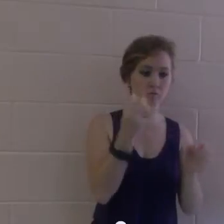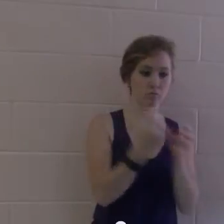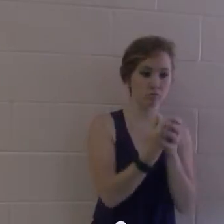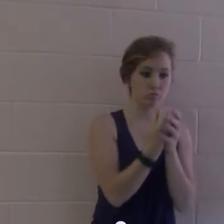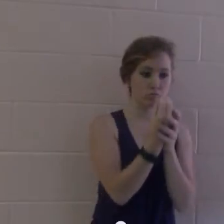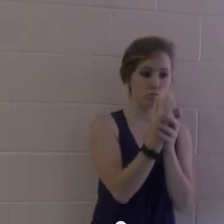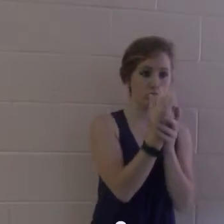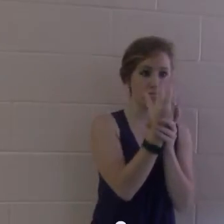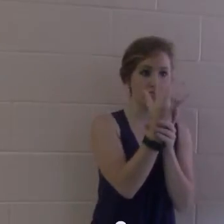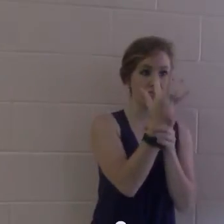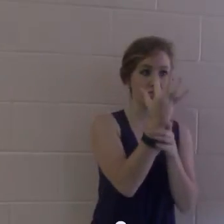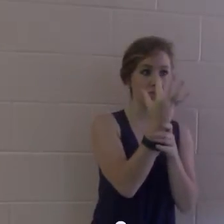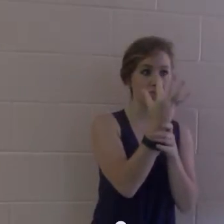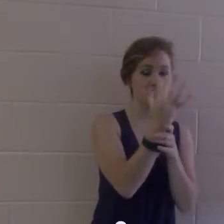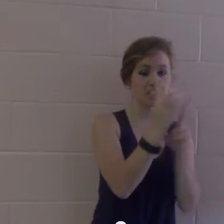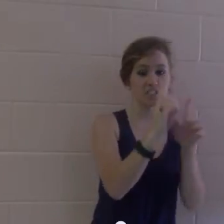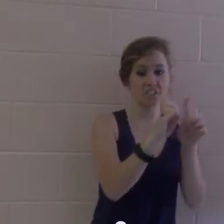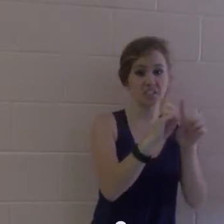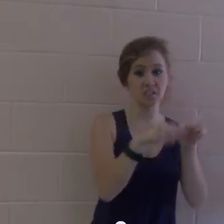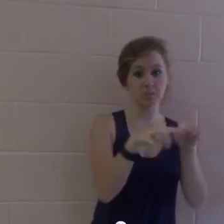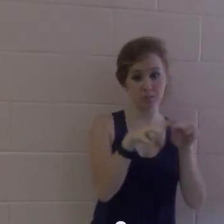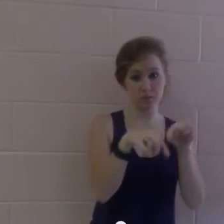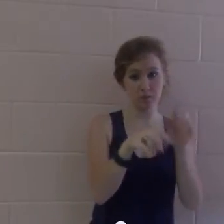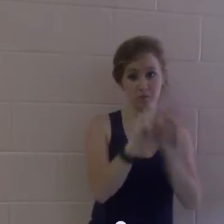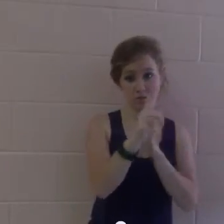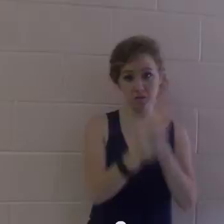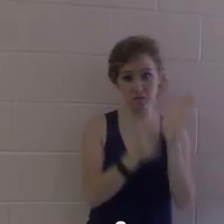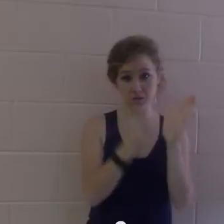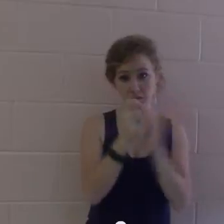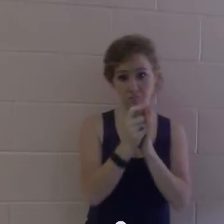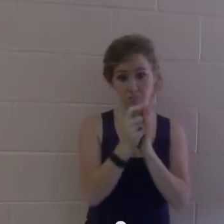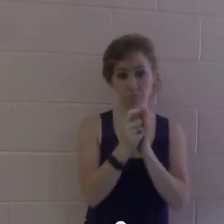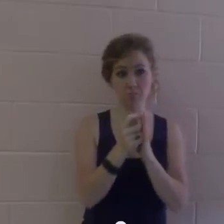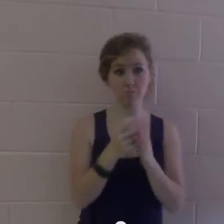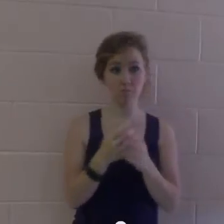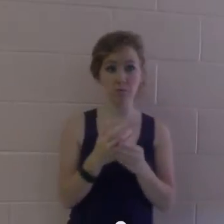They need to learn what fruits grow where and what time of year.